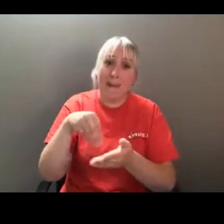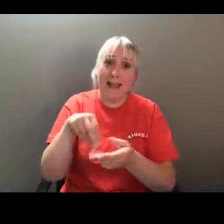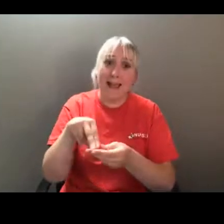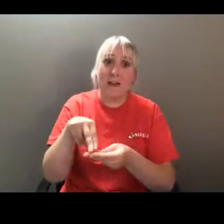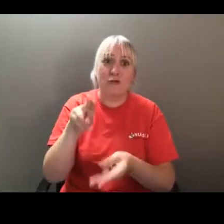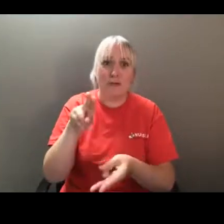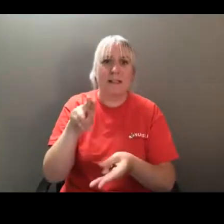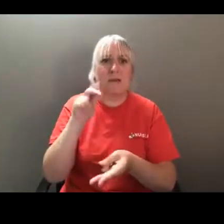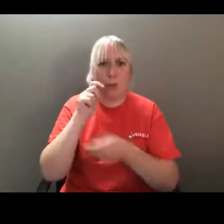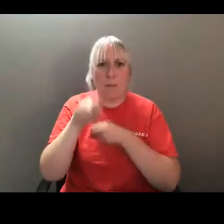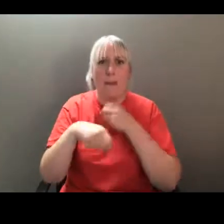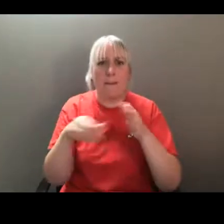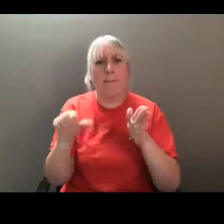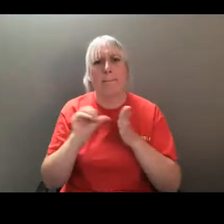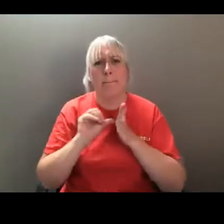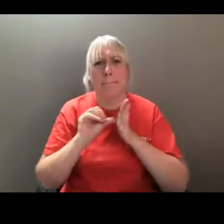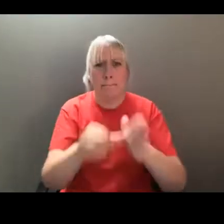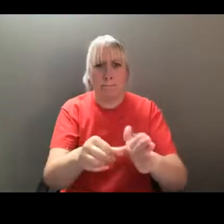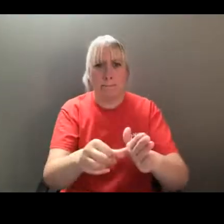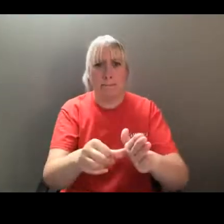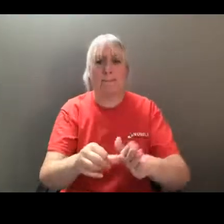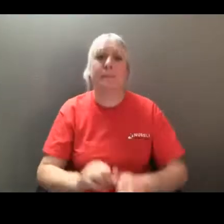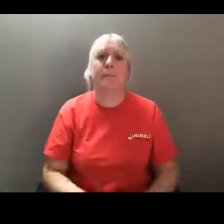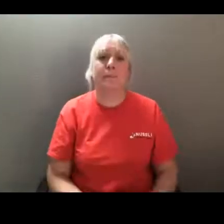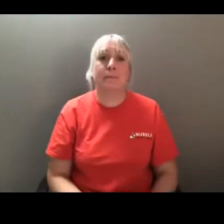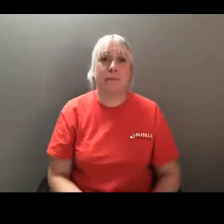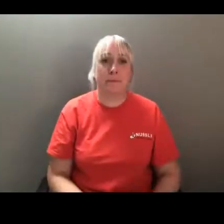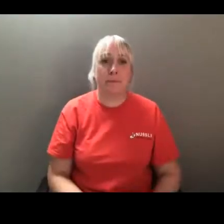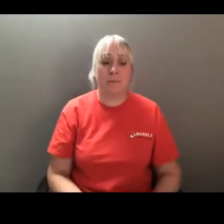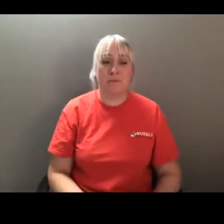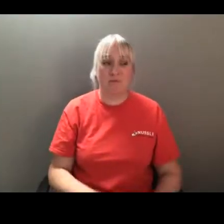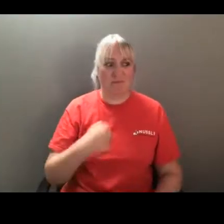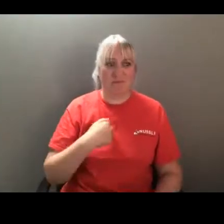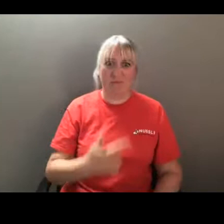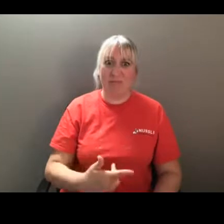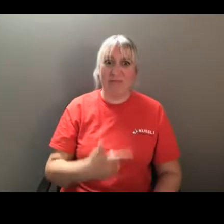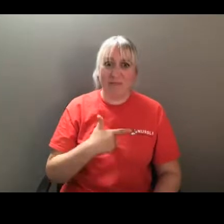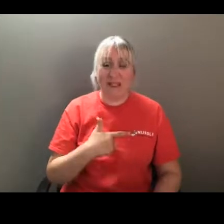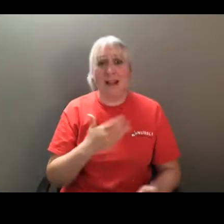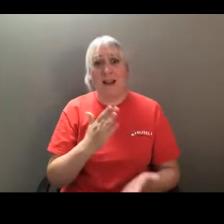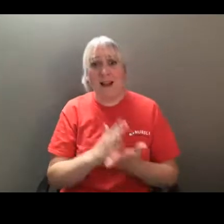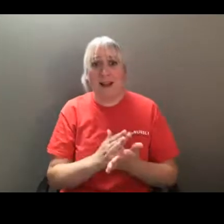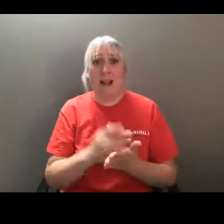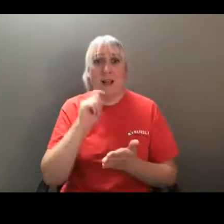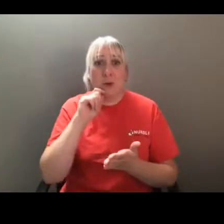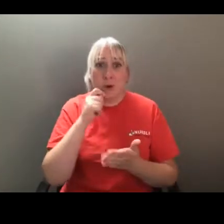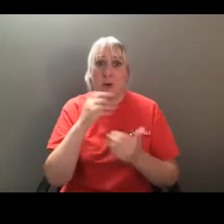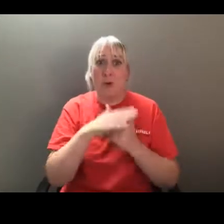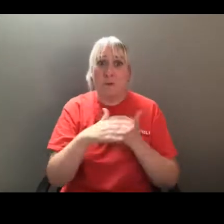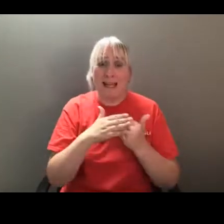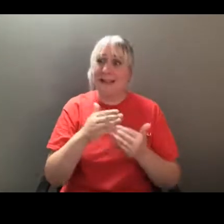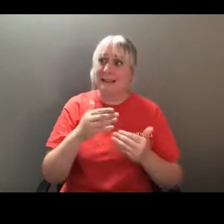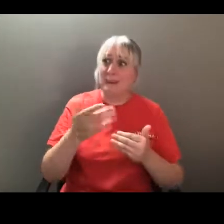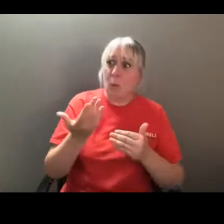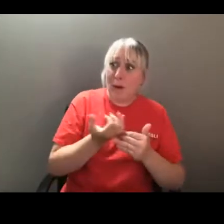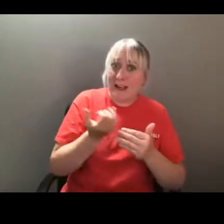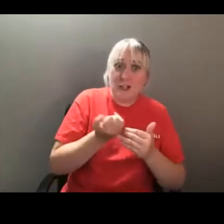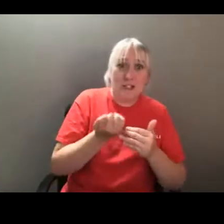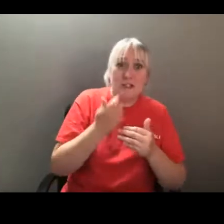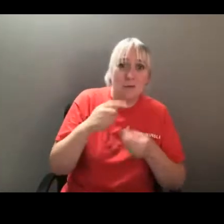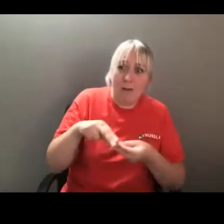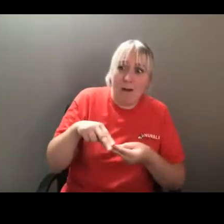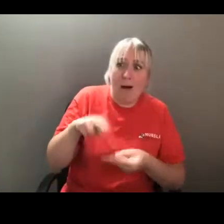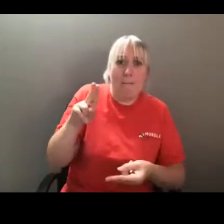fact, I would even go as far as to say it could actually end up leading to decreases in wages.